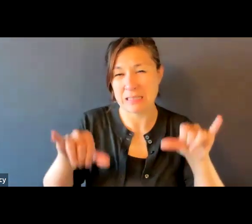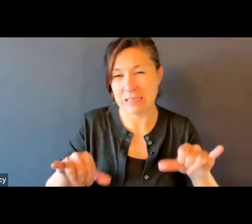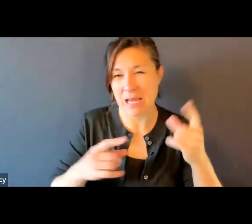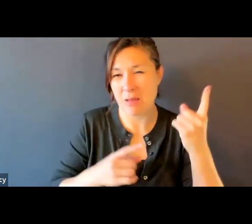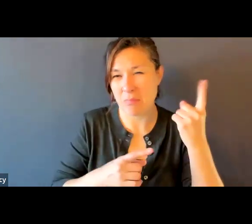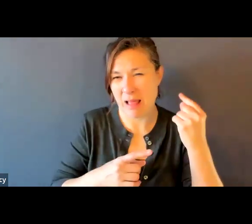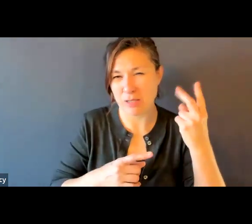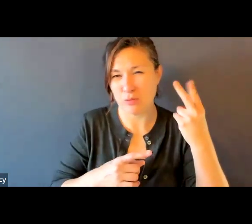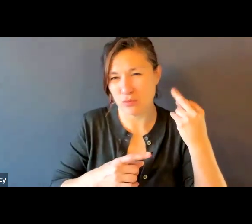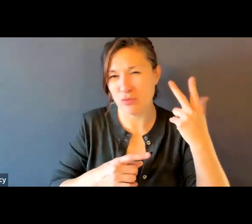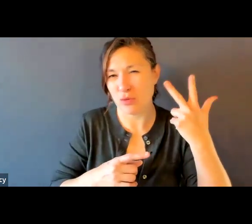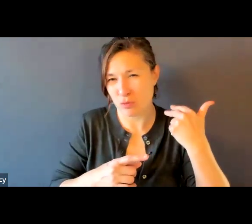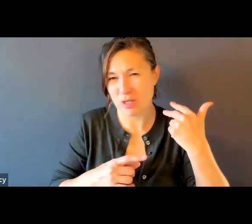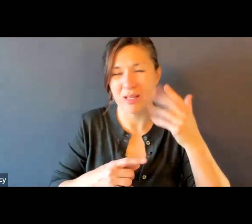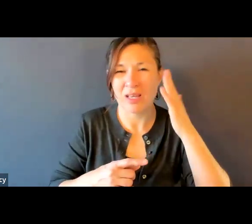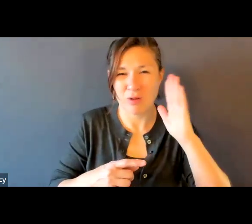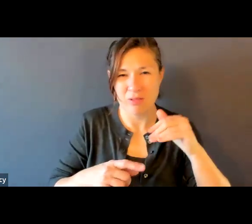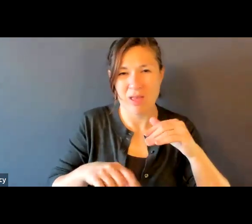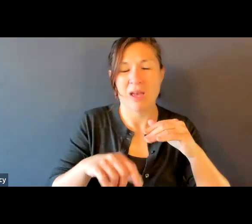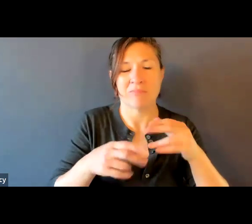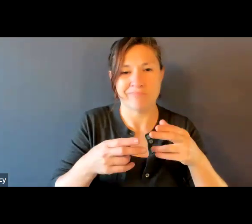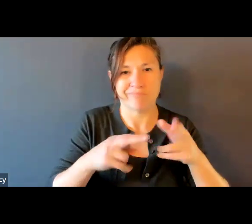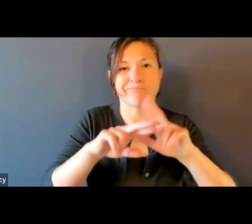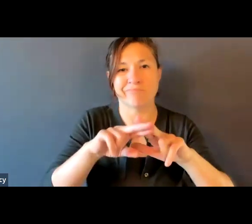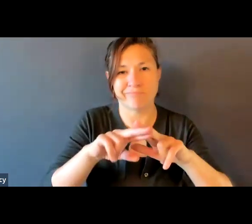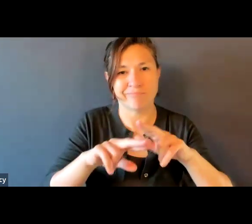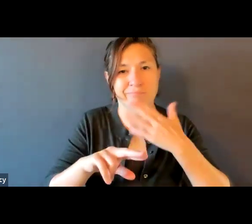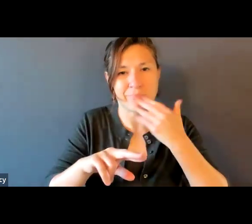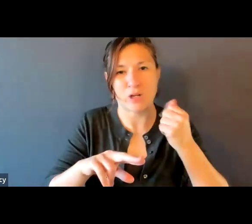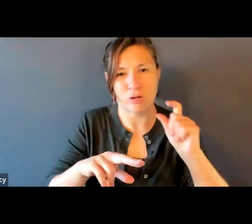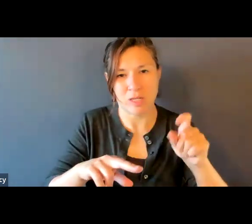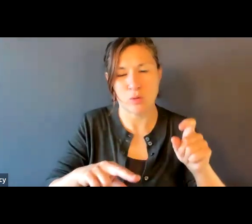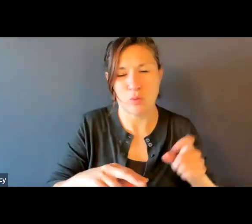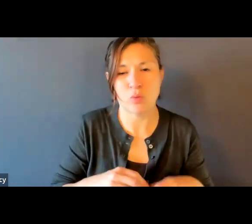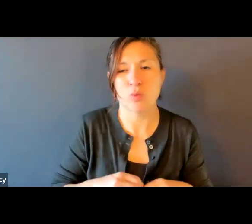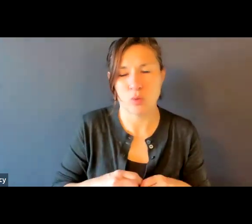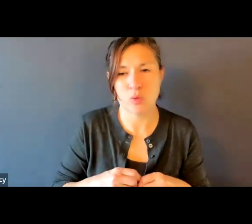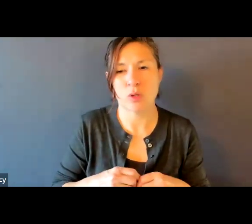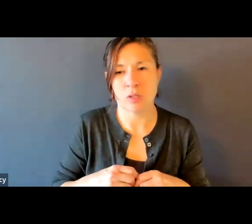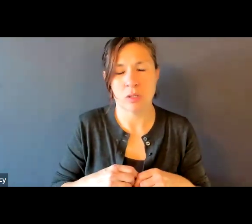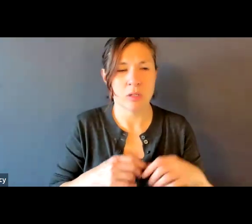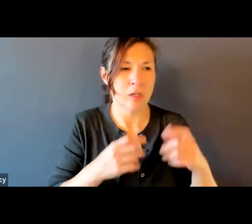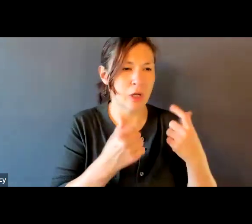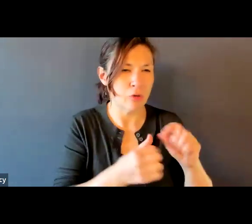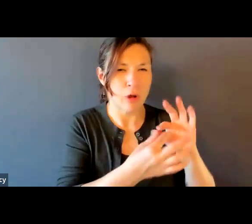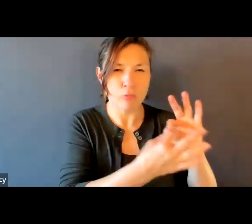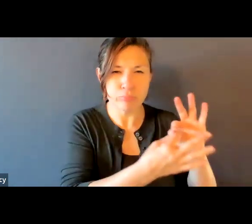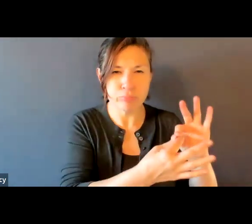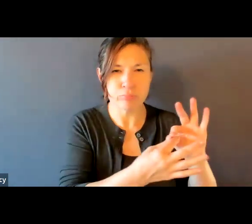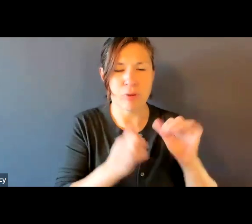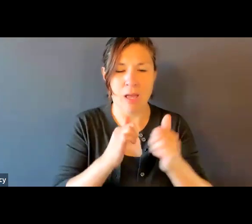we need to improve there. So, we've been working really closely with the athletics department on, just how do we continue to think